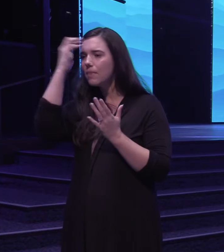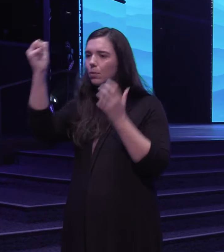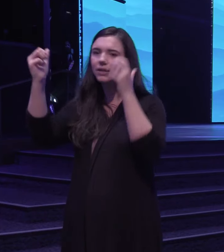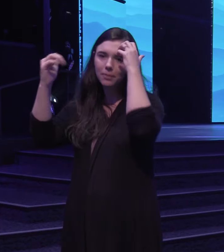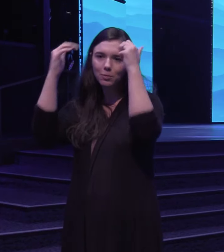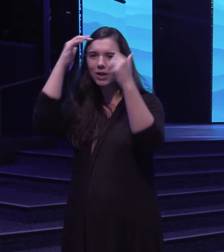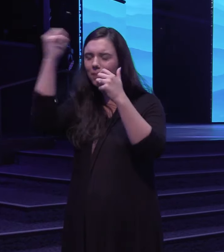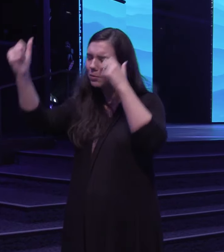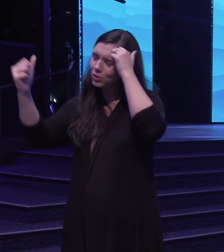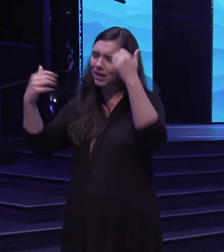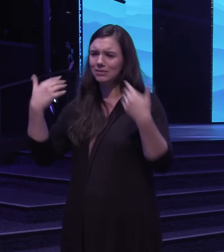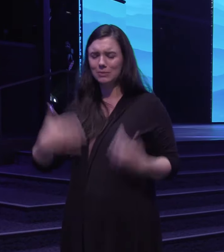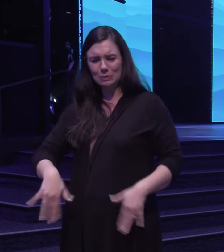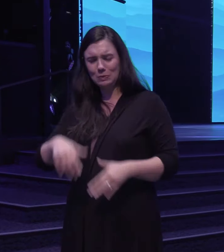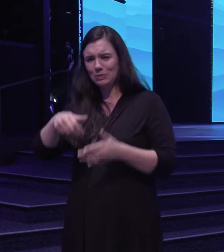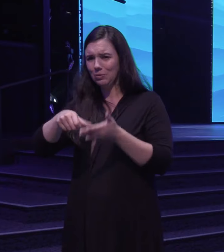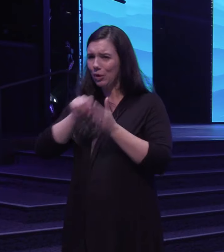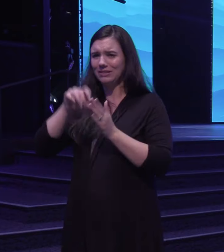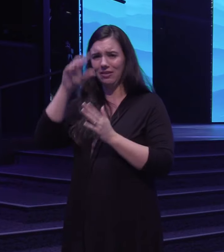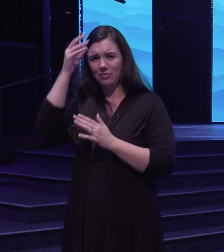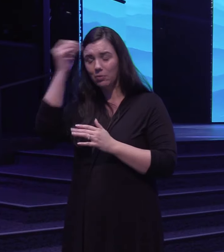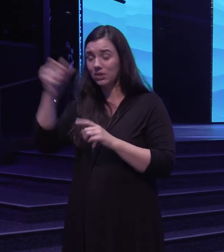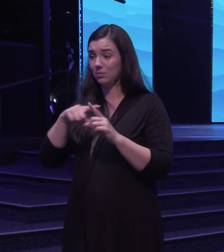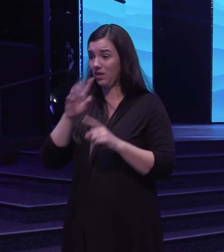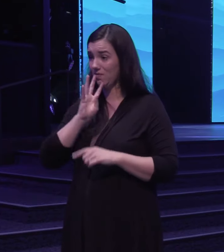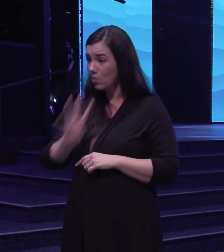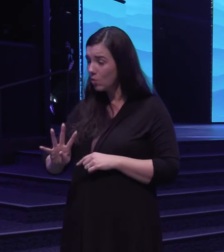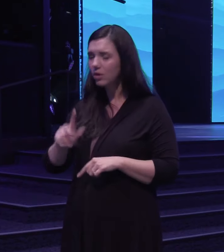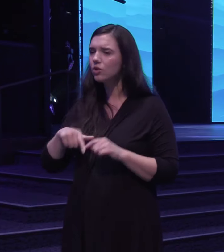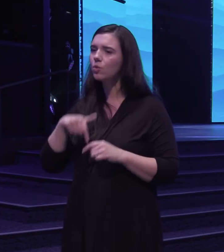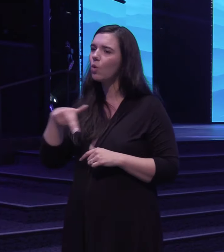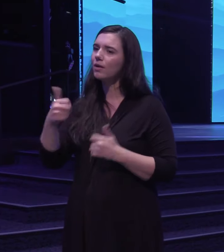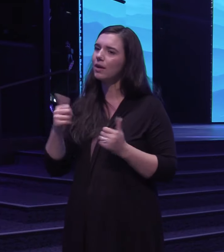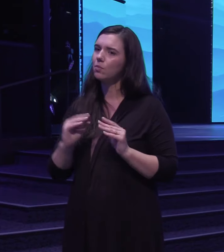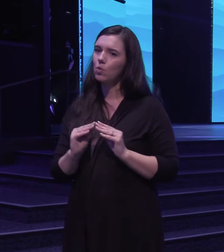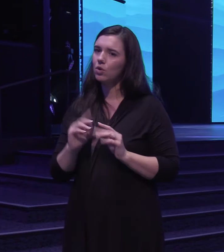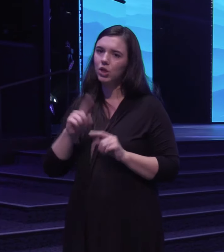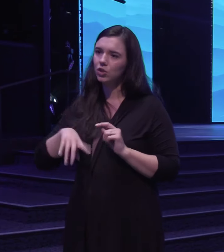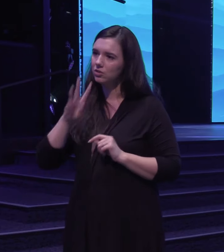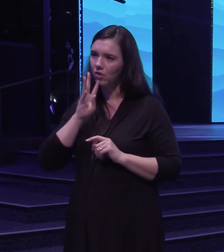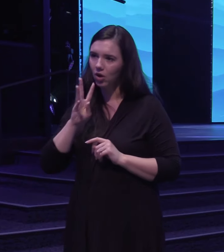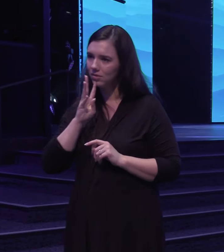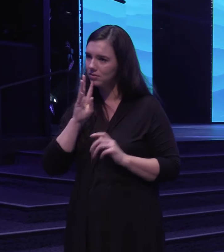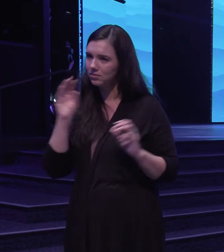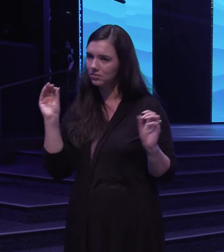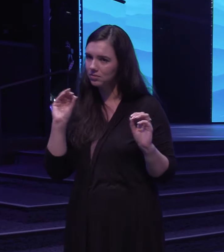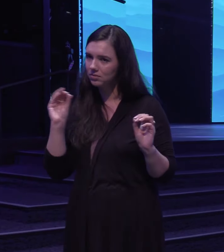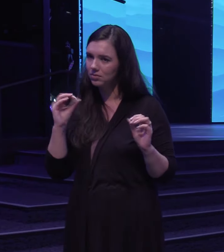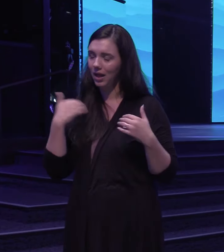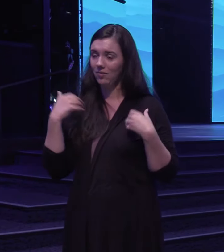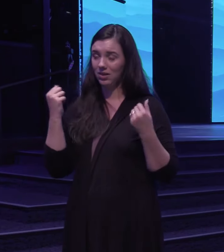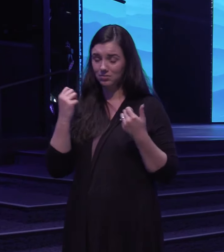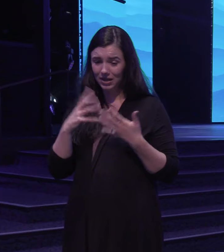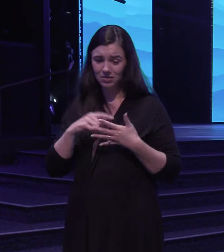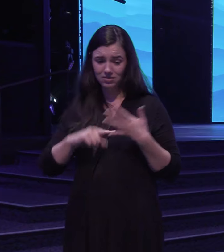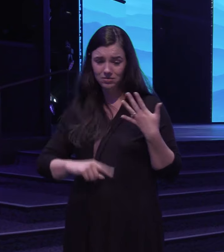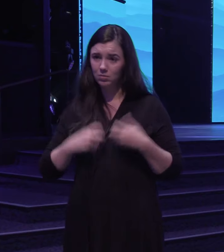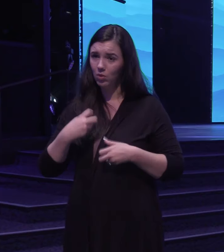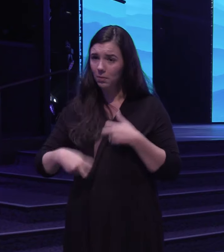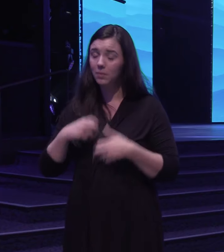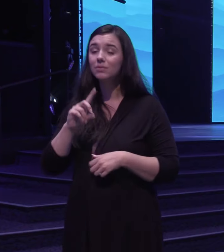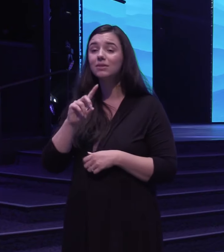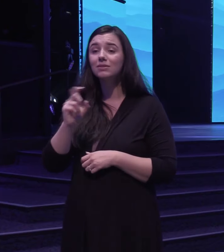memorized. But by the time he was 4, he could no longer walk. He could no longer talk. He was having all kinds of problems. He